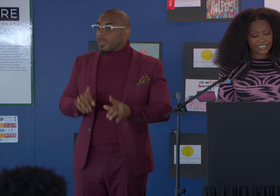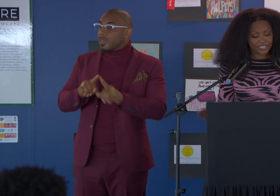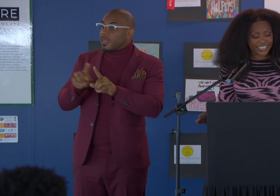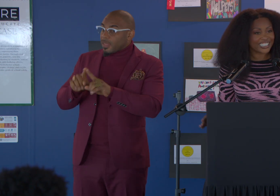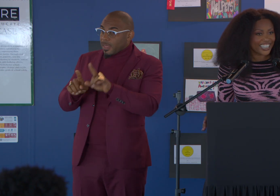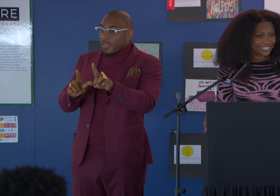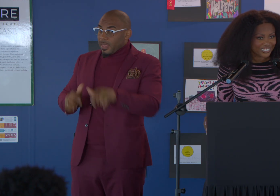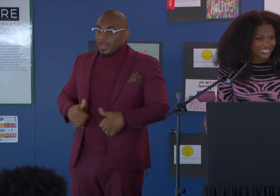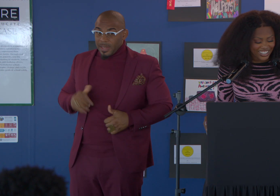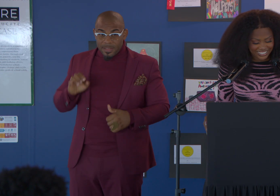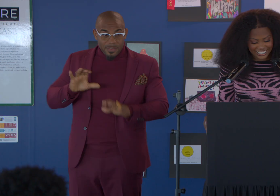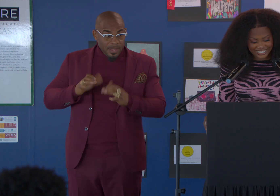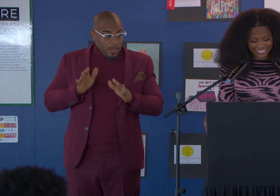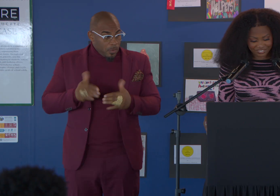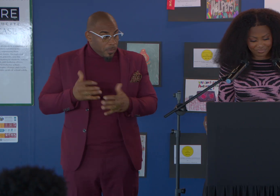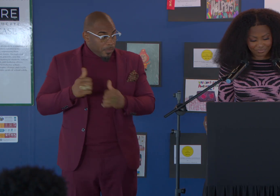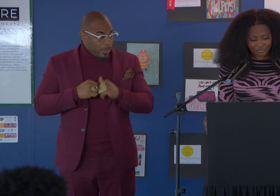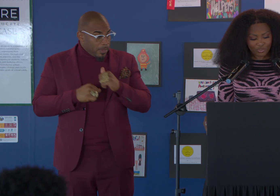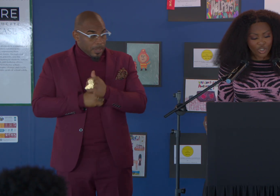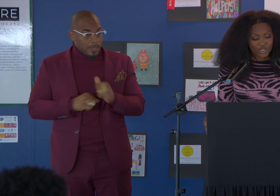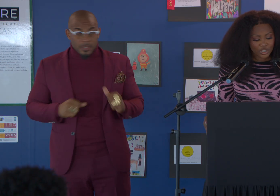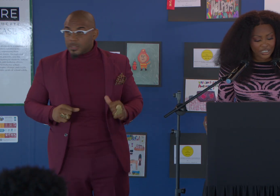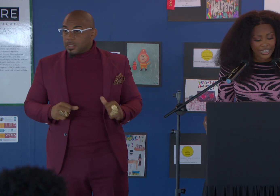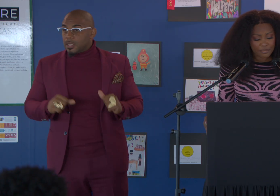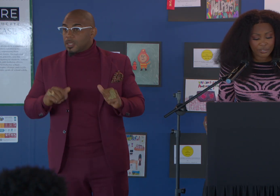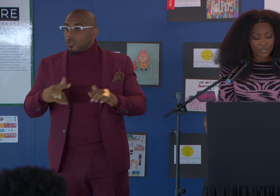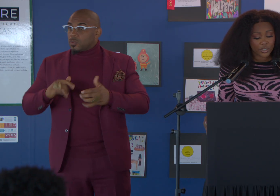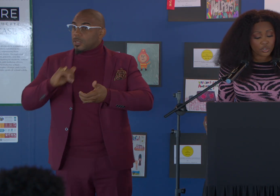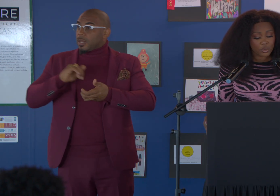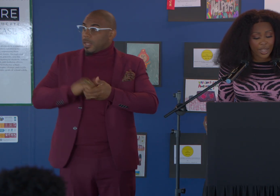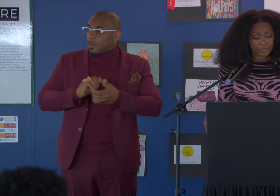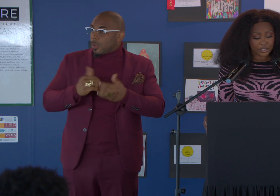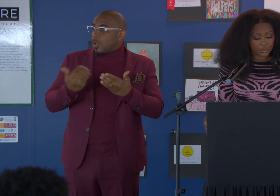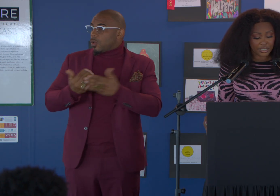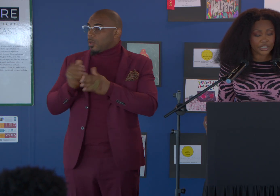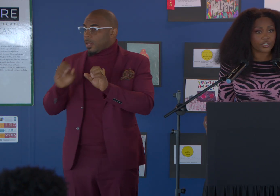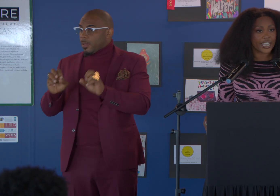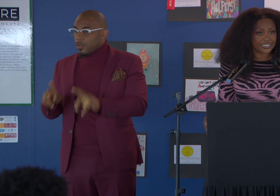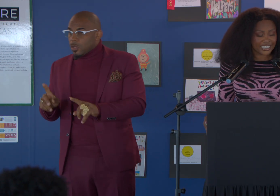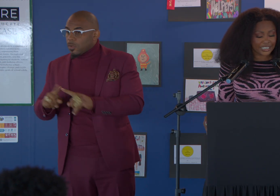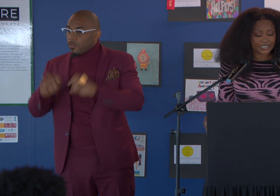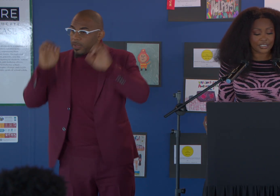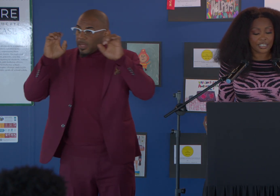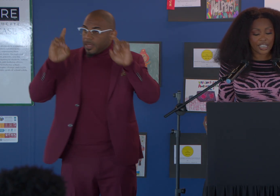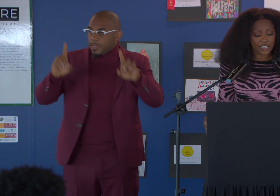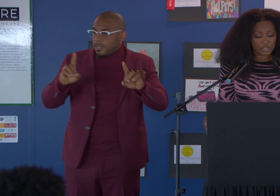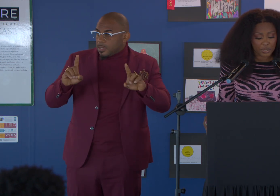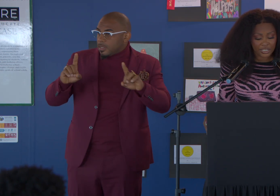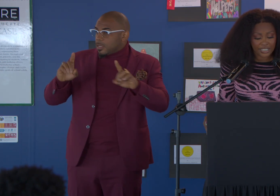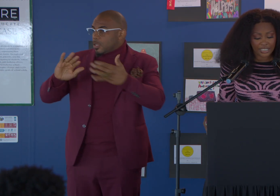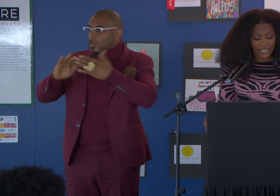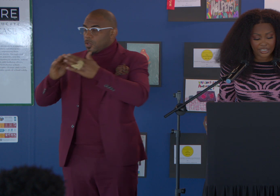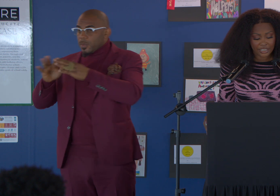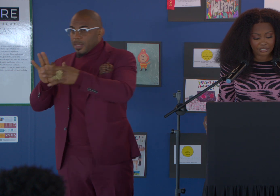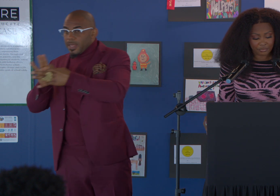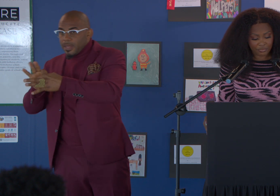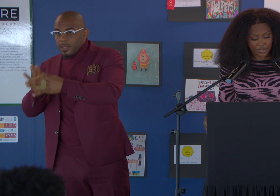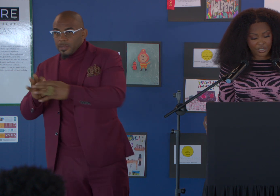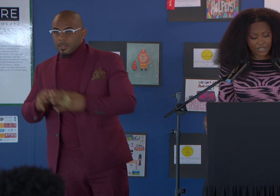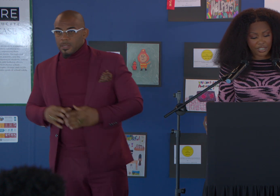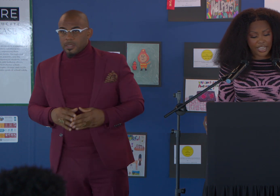And Living Classrooms Foundation to collaborate on new opportunities for education and community